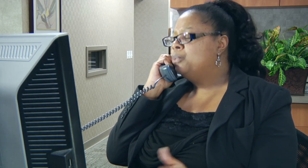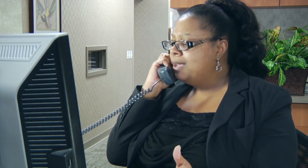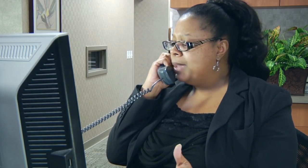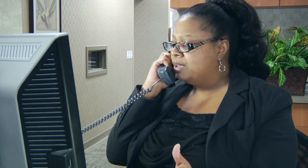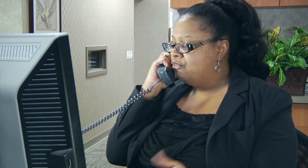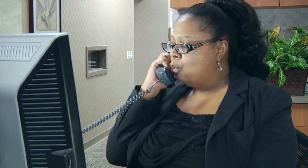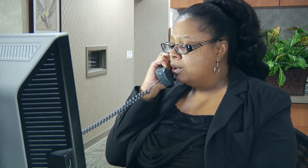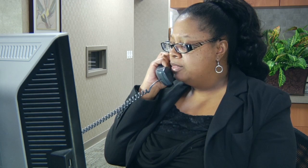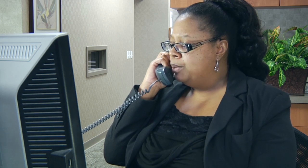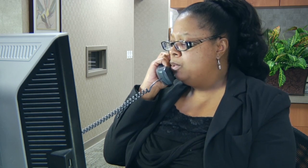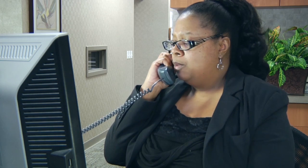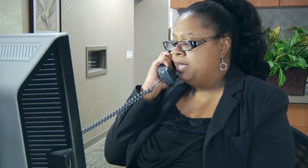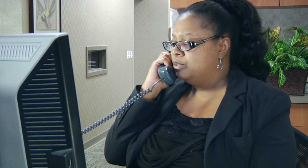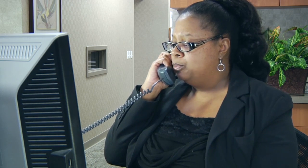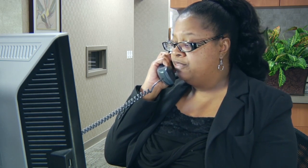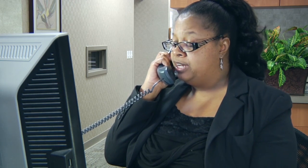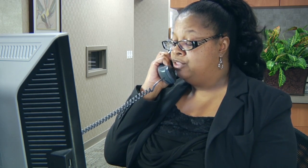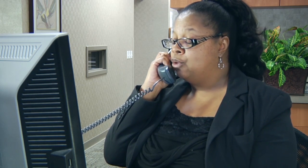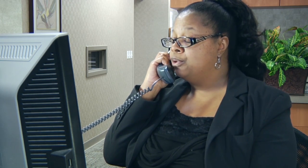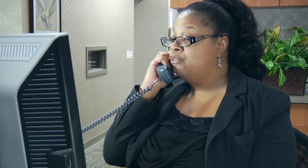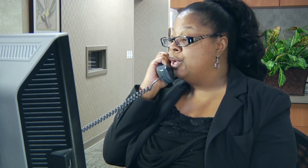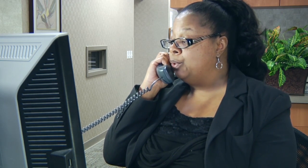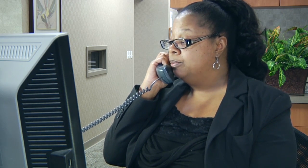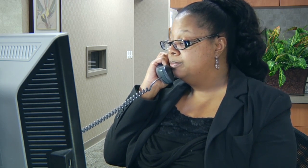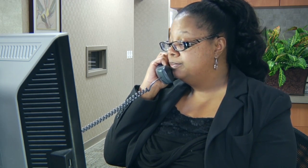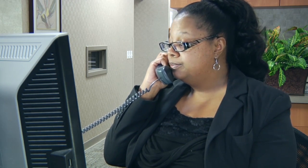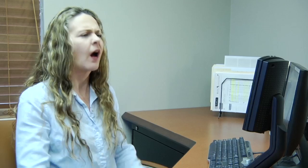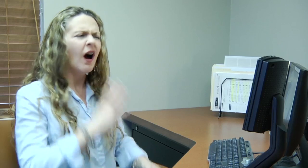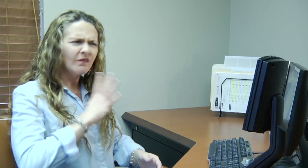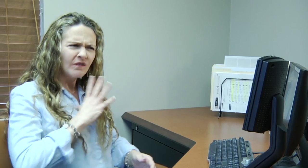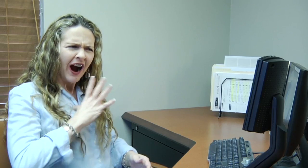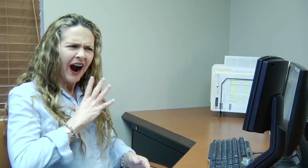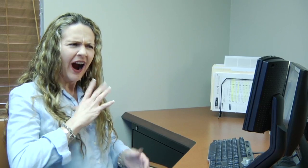Well, we can write back and forth, but we won't be able to provide an interpreter for you.